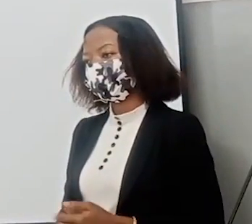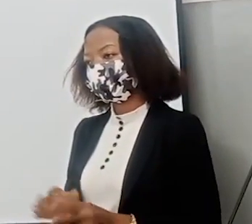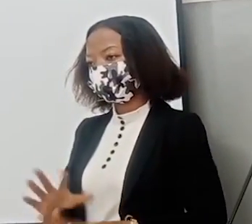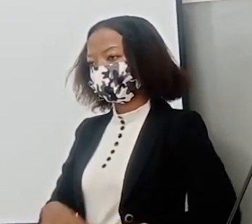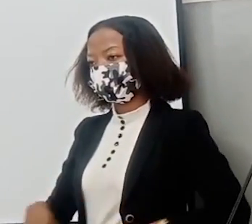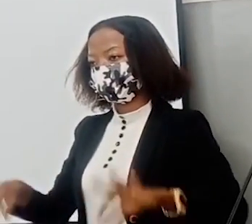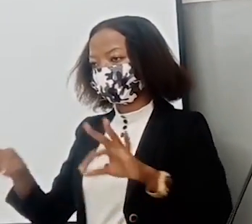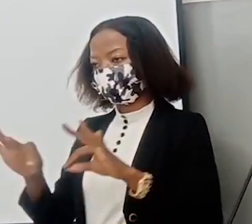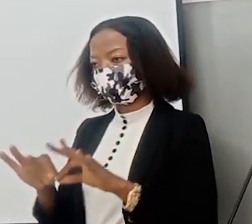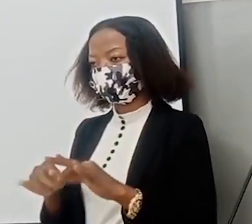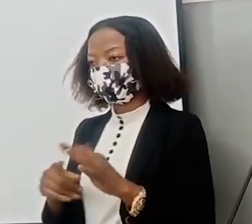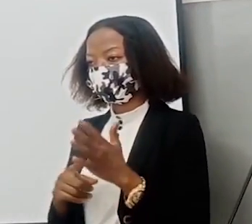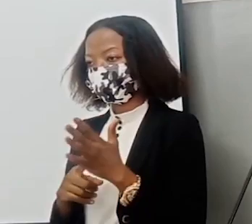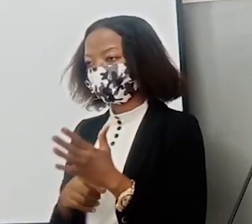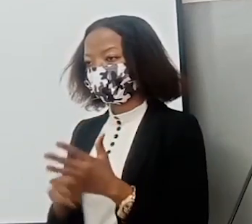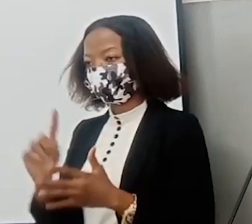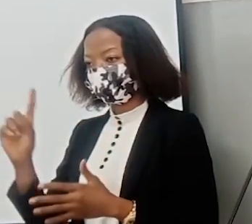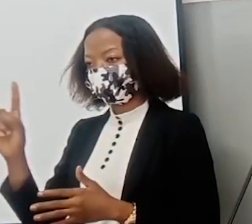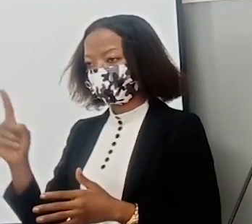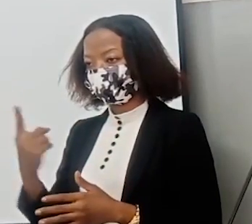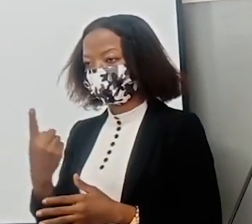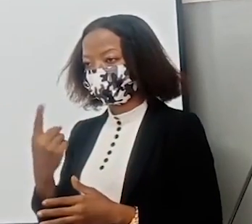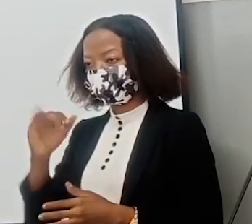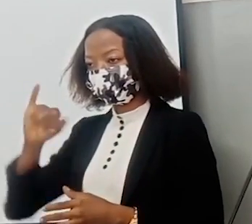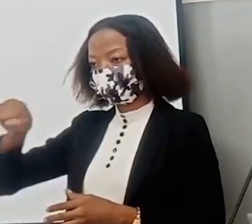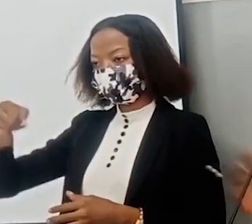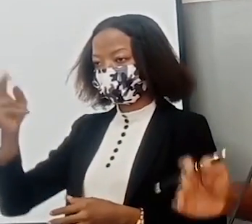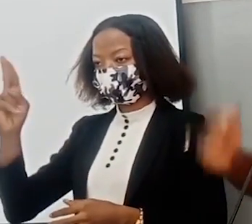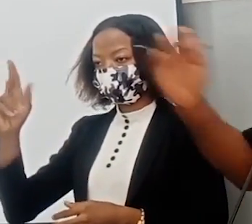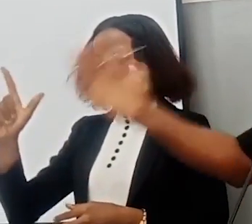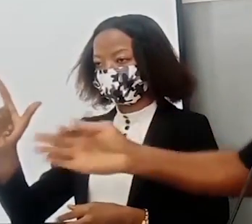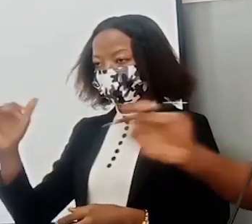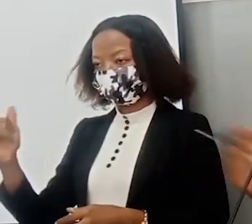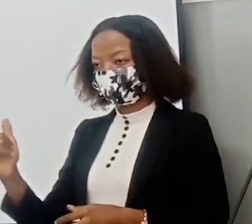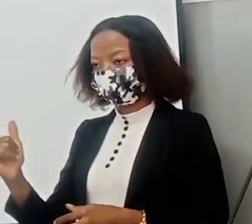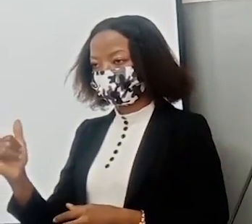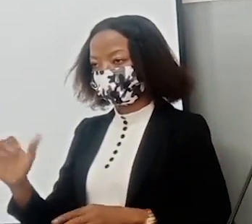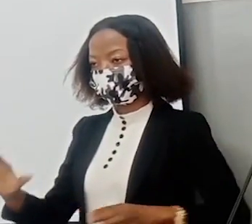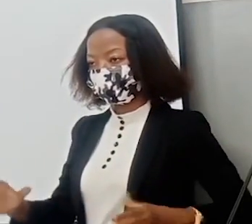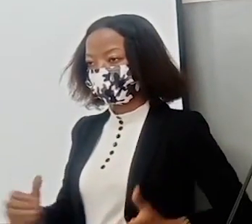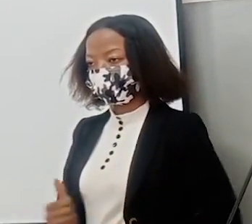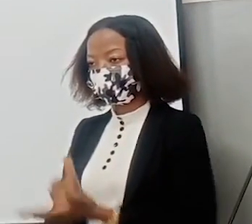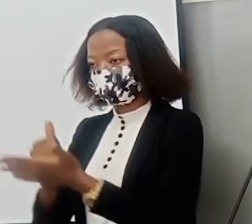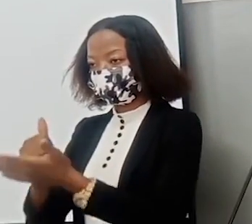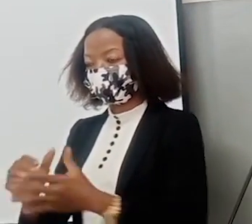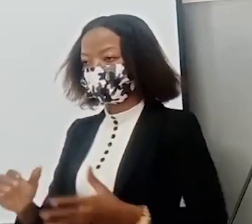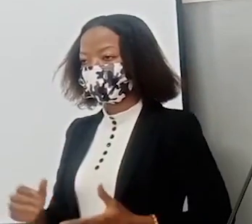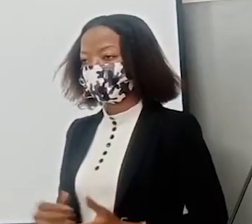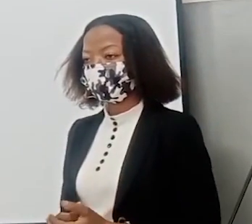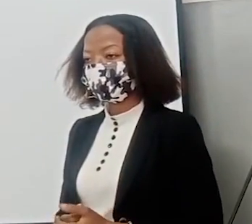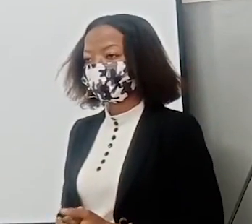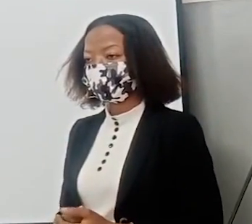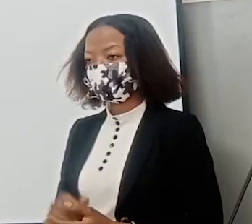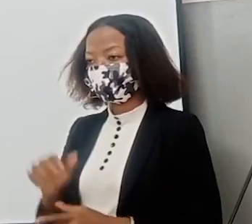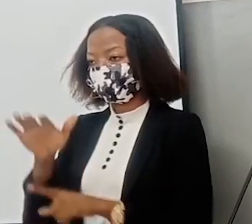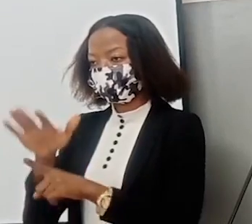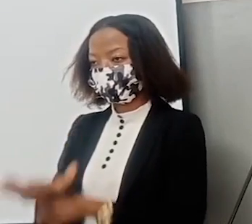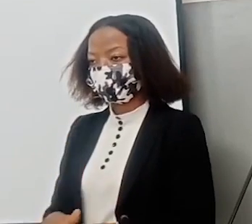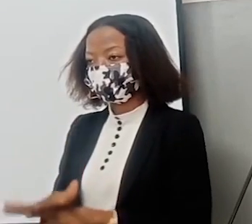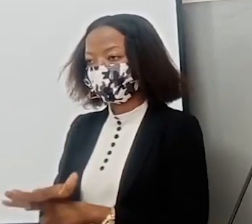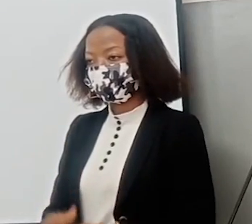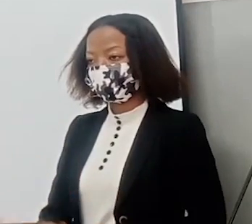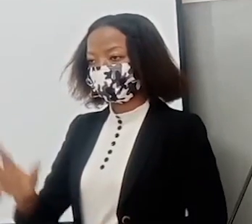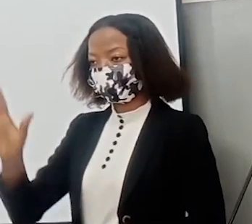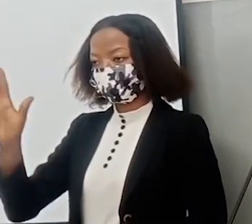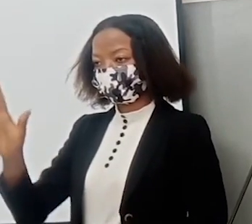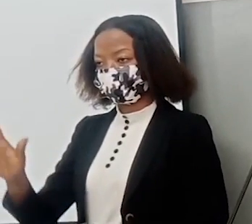the President on 1st of July, announcing the measures to help the country to suppress the third